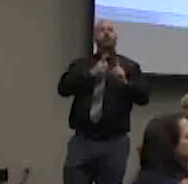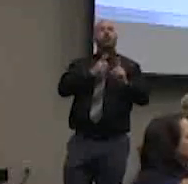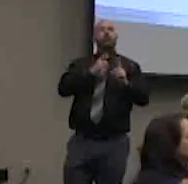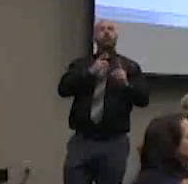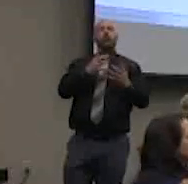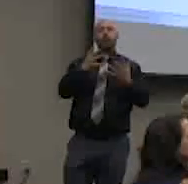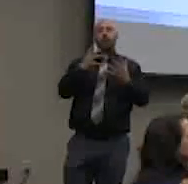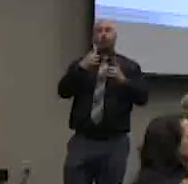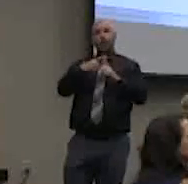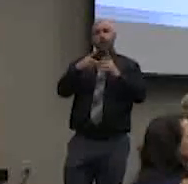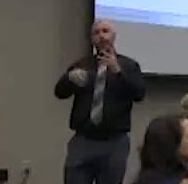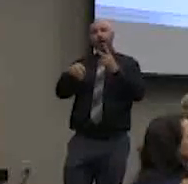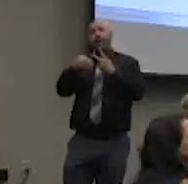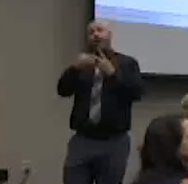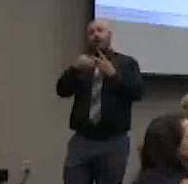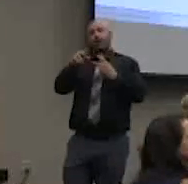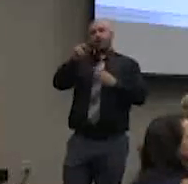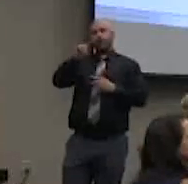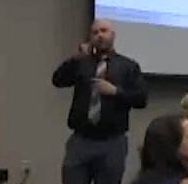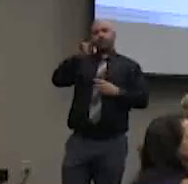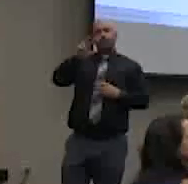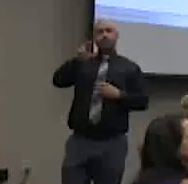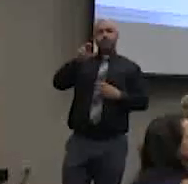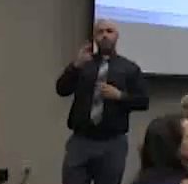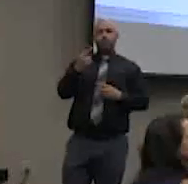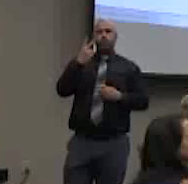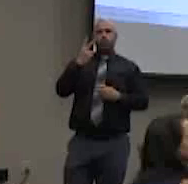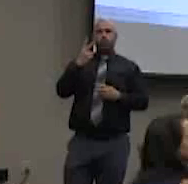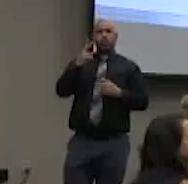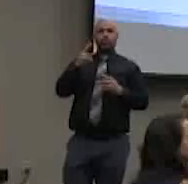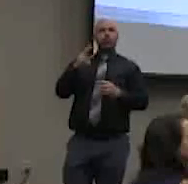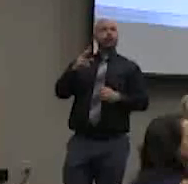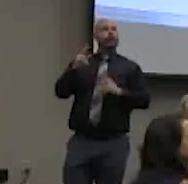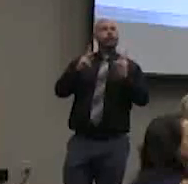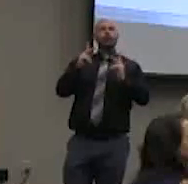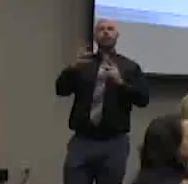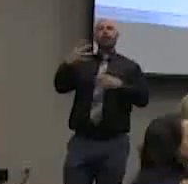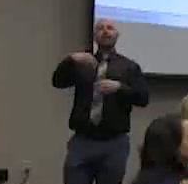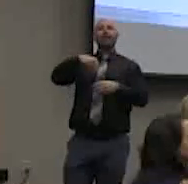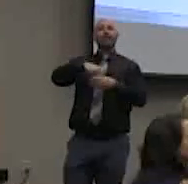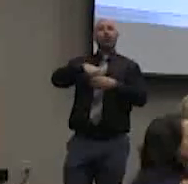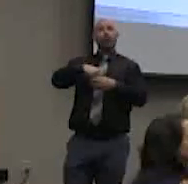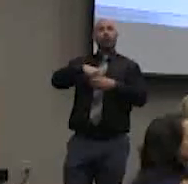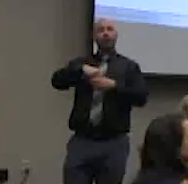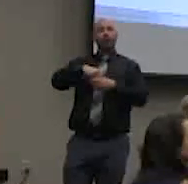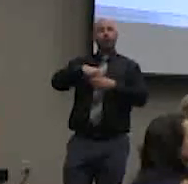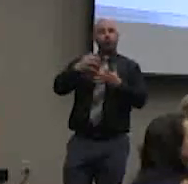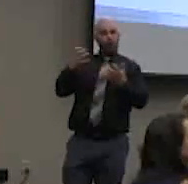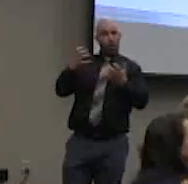the other stakeholders that are gonna be coming to the table with us. I just see as a